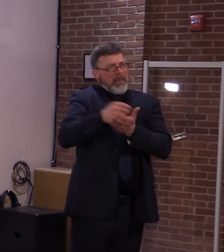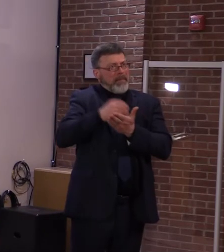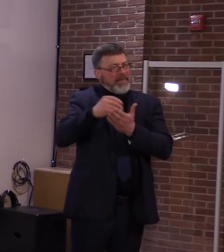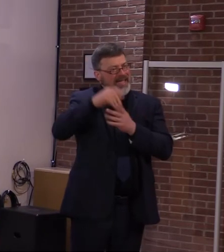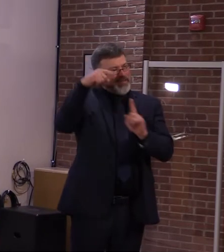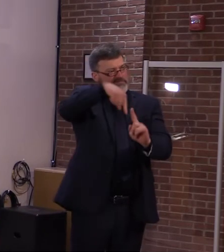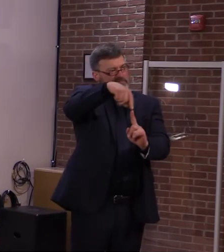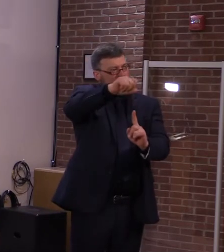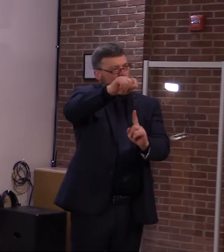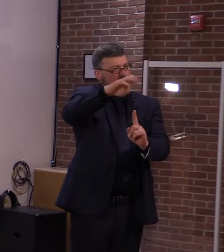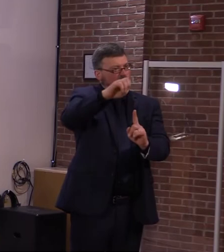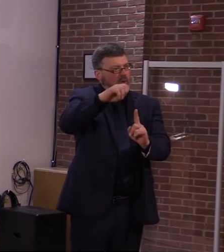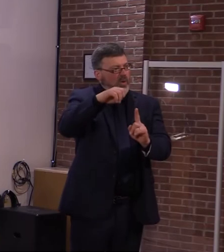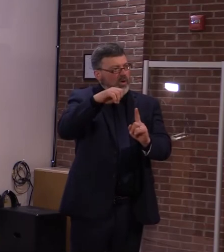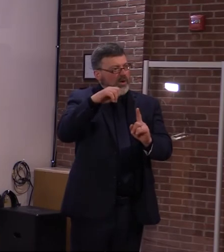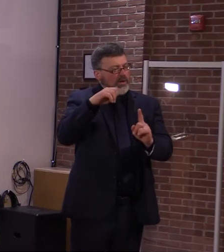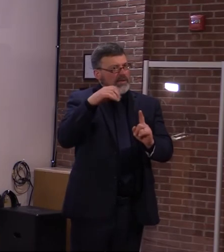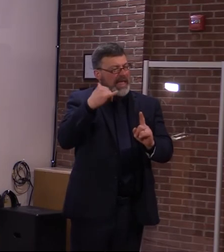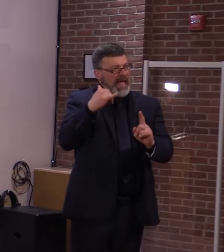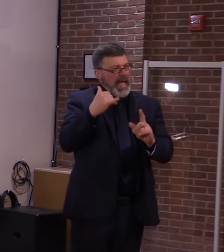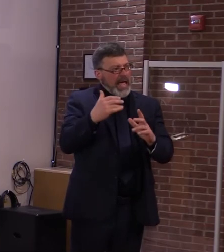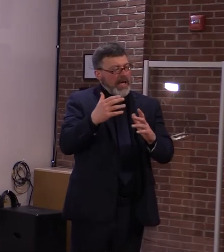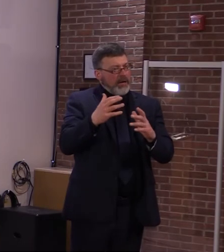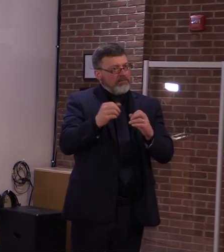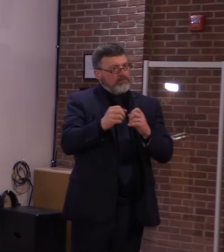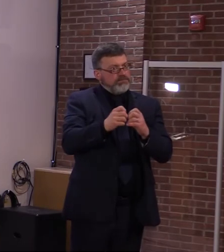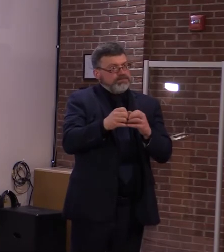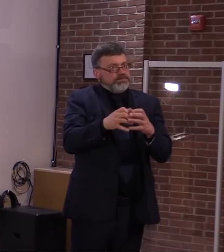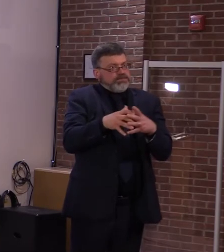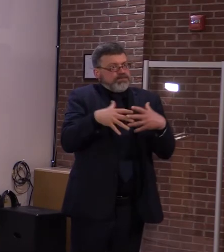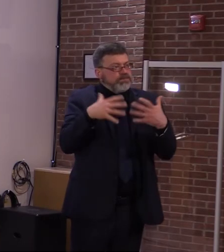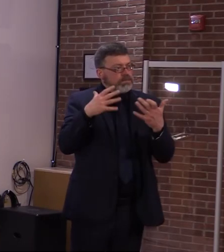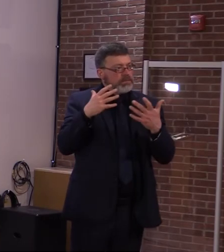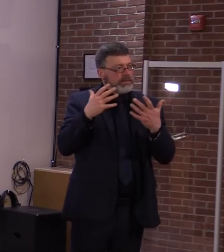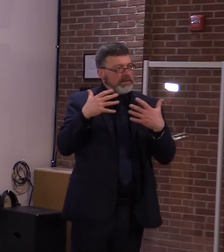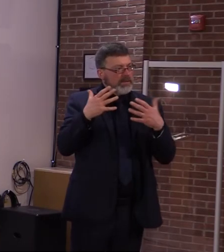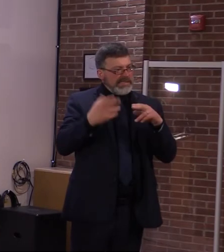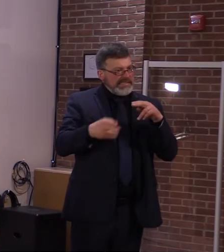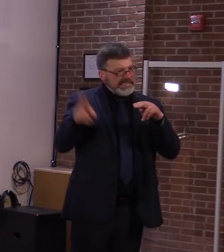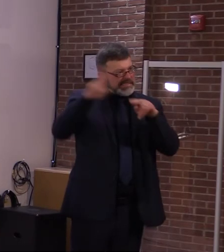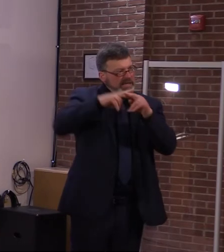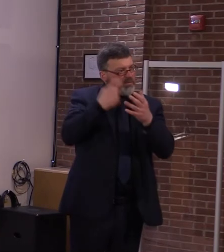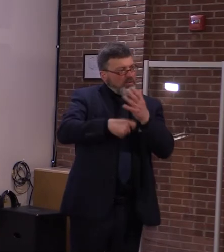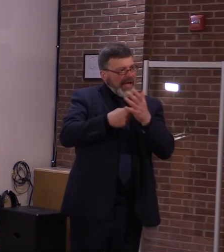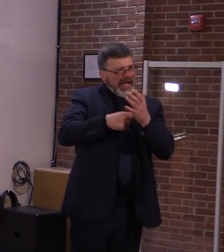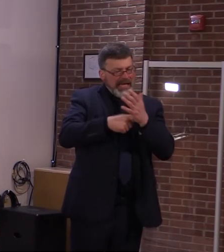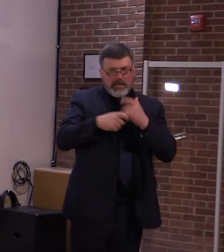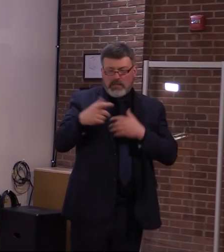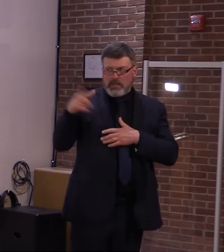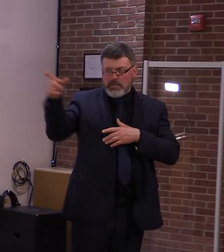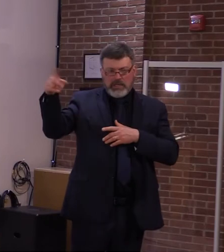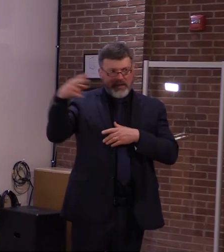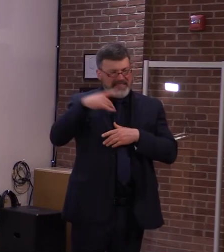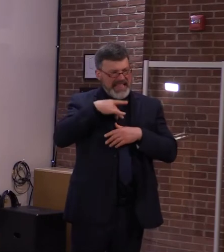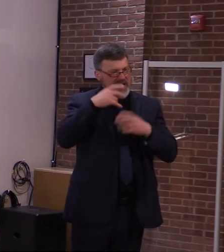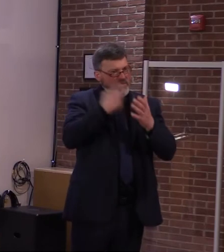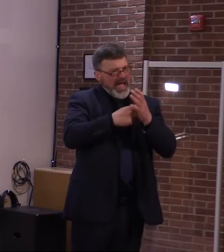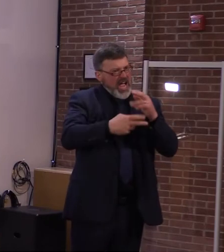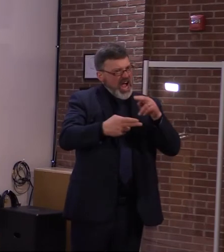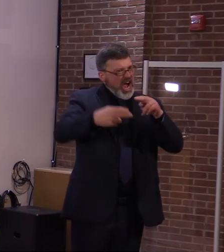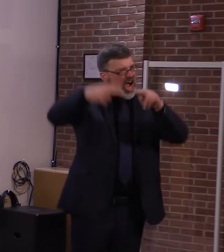wondering if the state is, watching that right now, if there are any concerns about the pressure that might be putting on